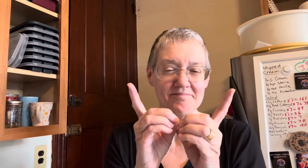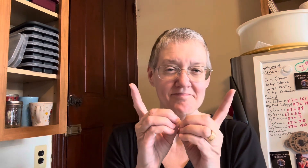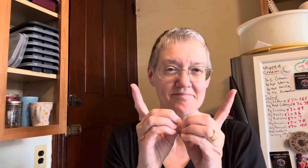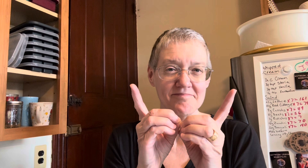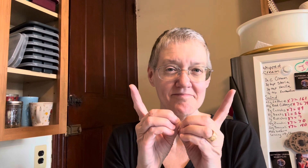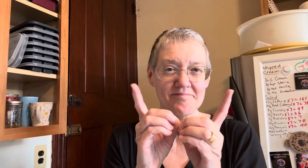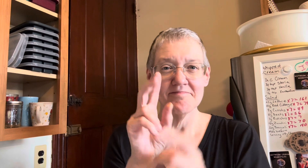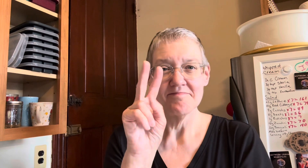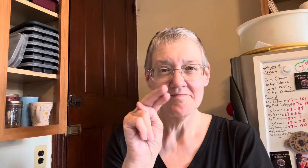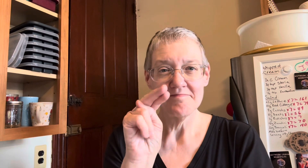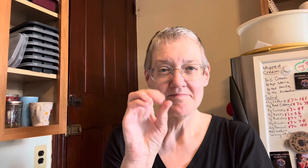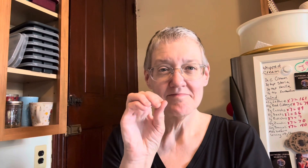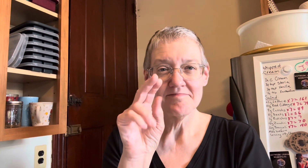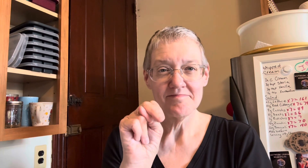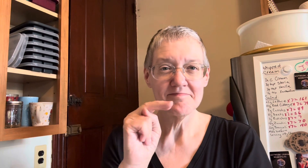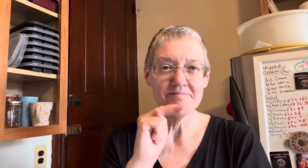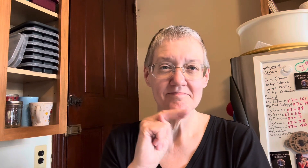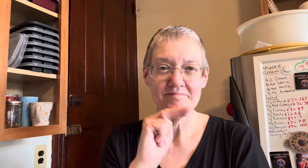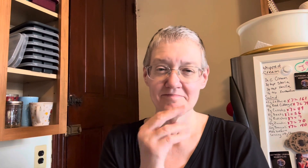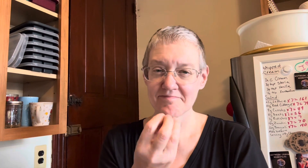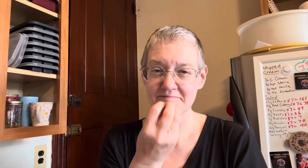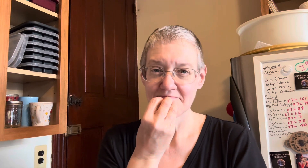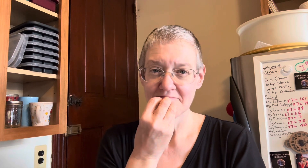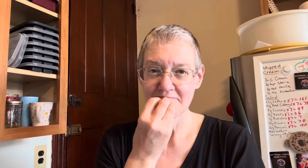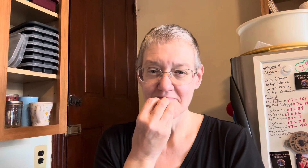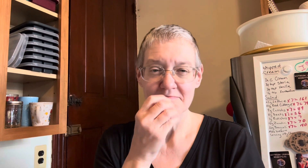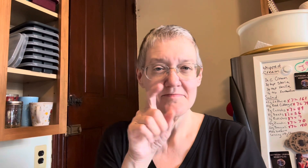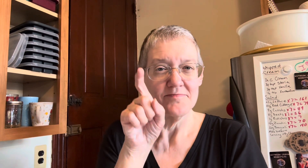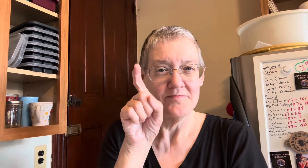They're a non-nutritious food.